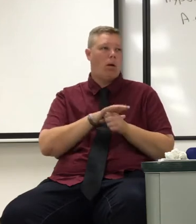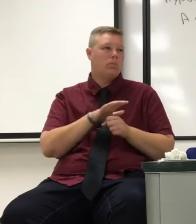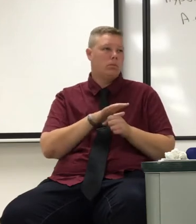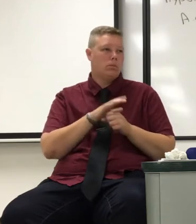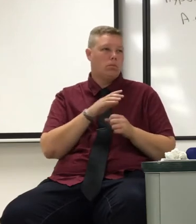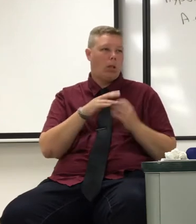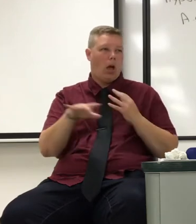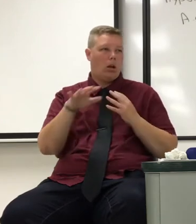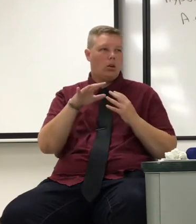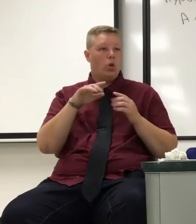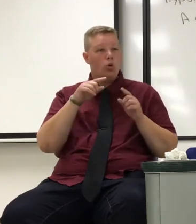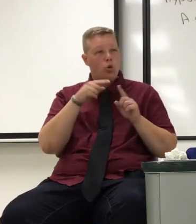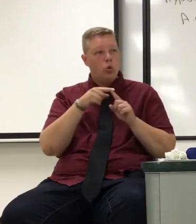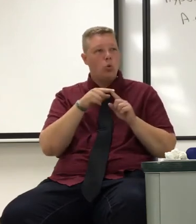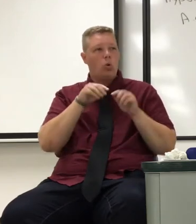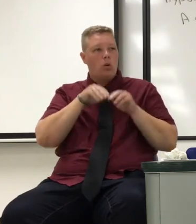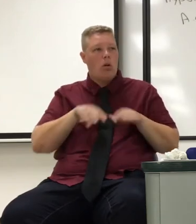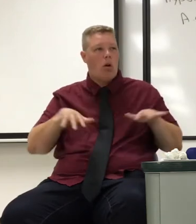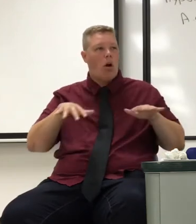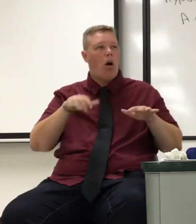to arteries.